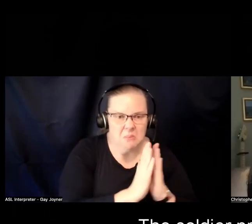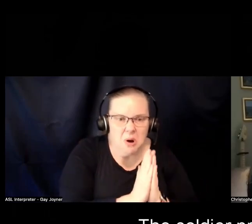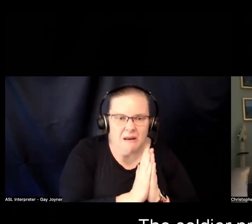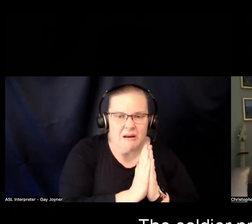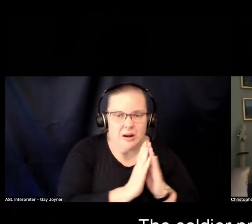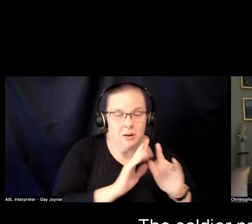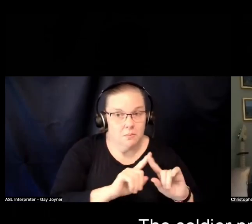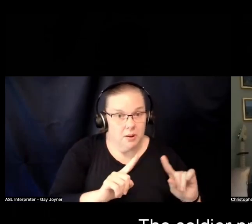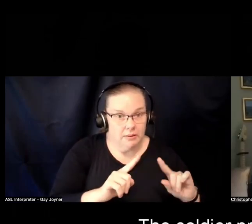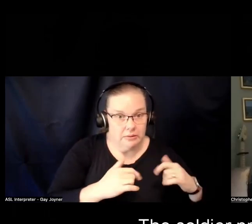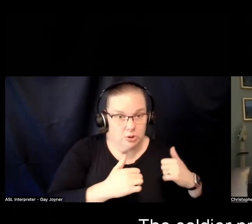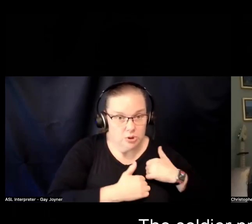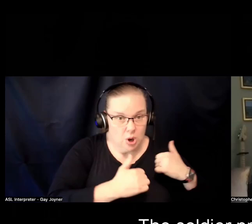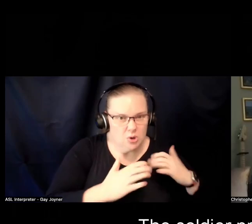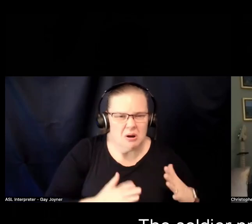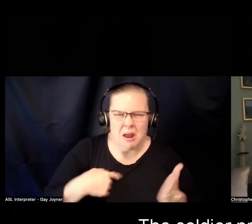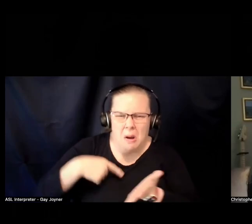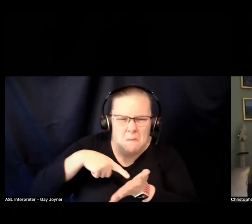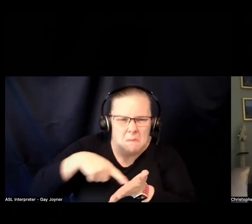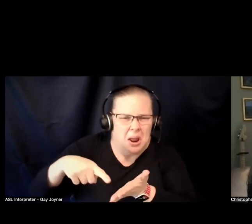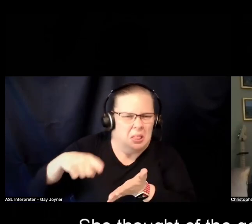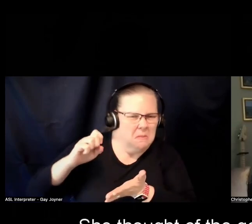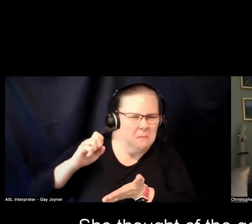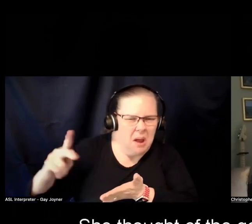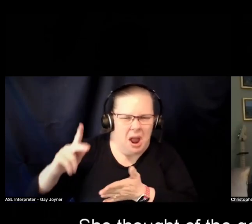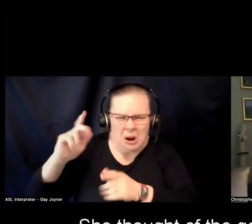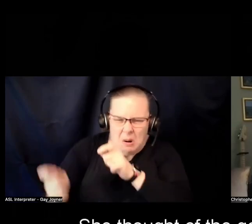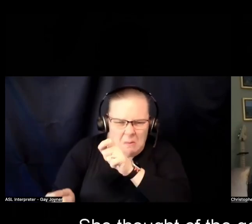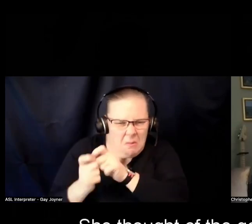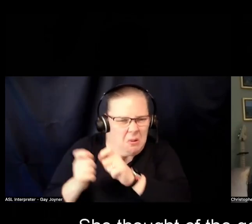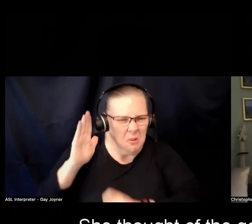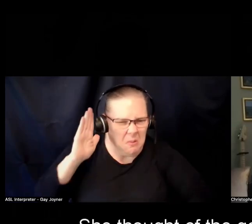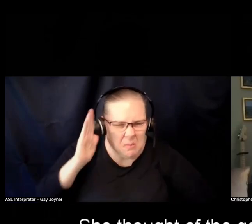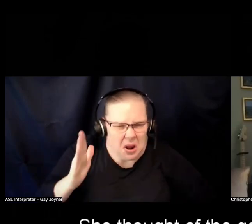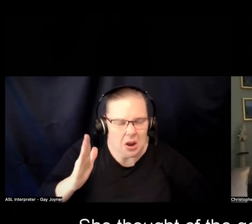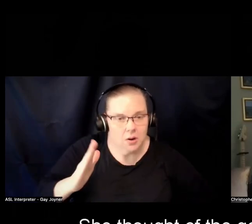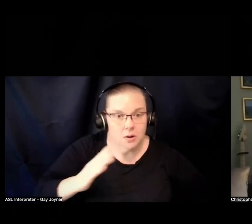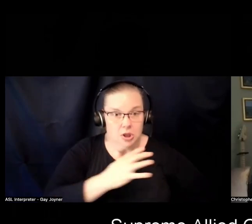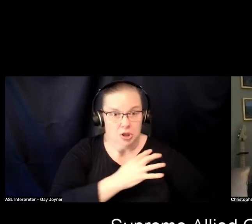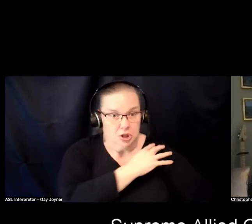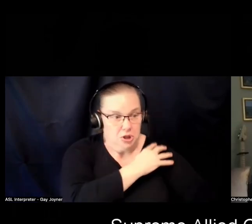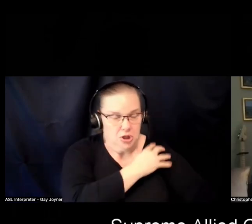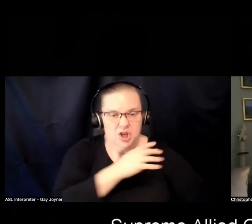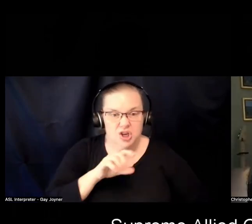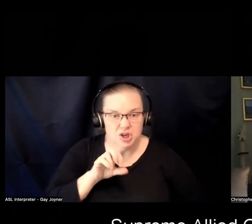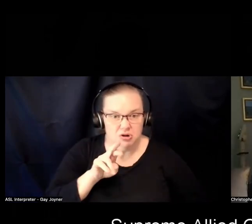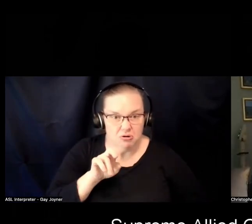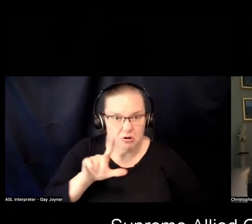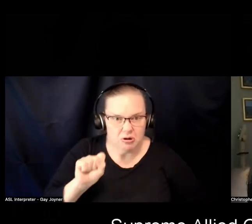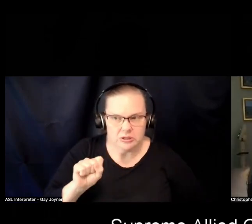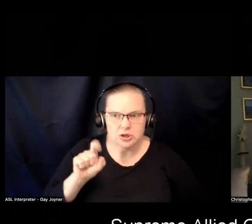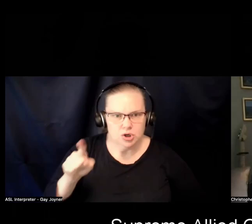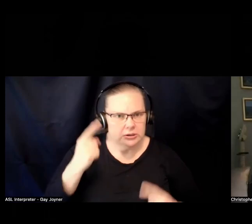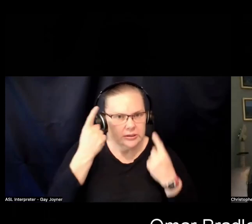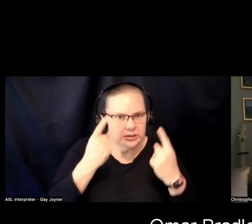The soldier promised, I'll pay them back for this. She thought of the generals she now considered friends, Supreme Allied Commander